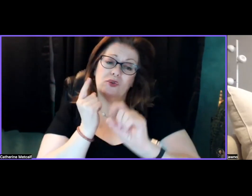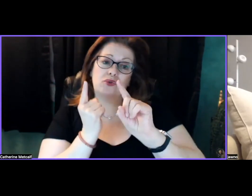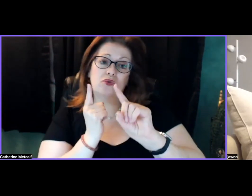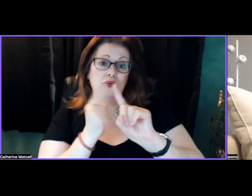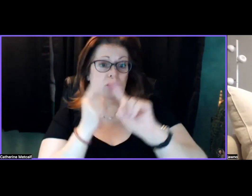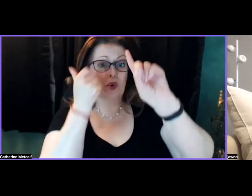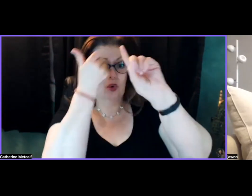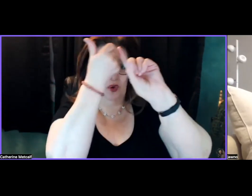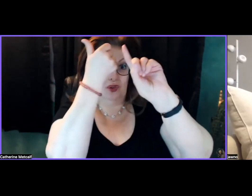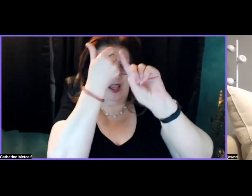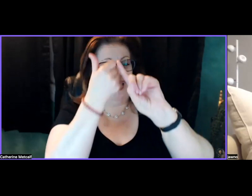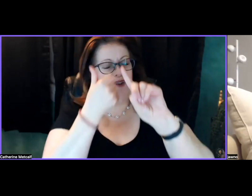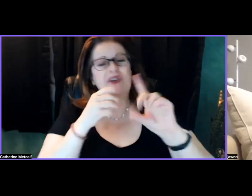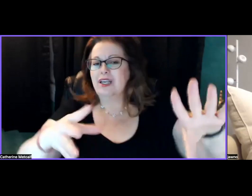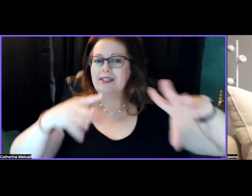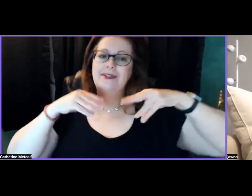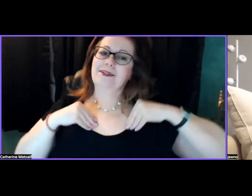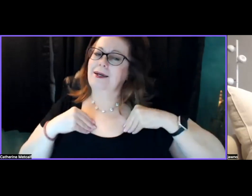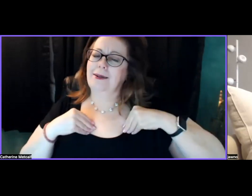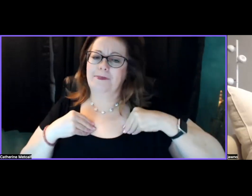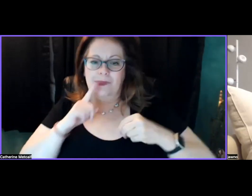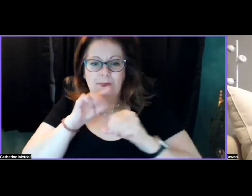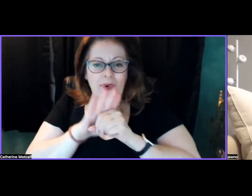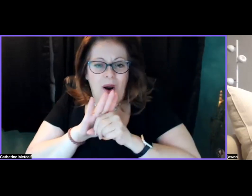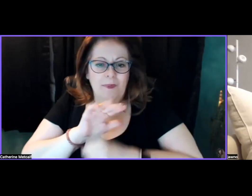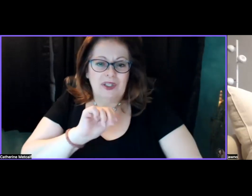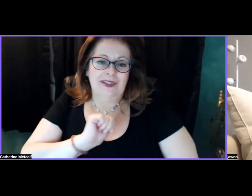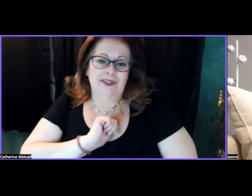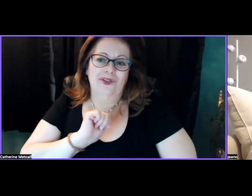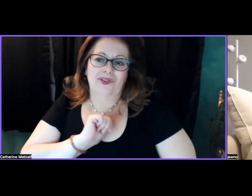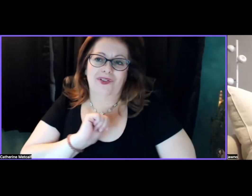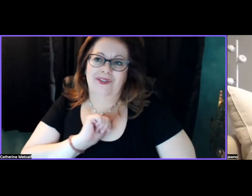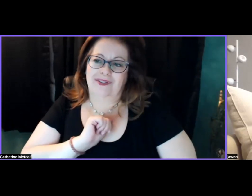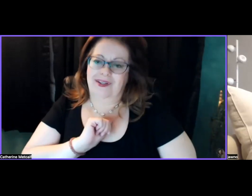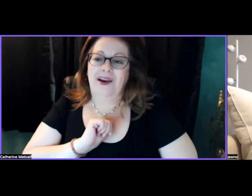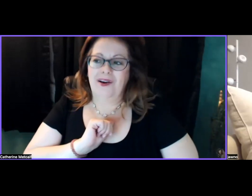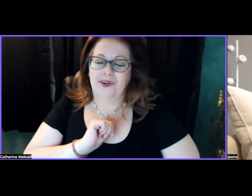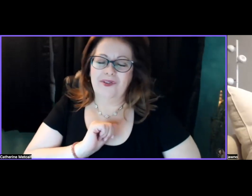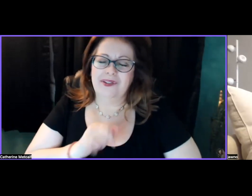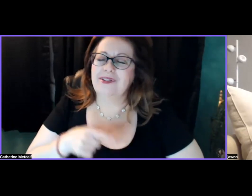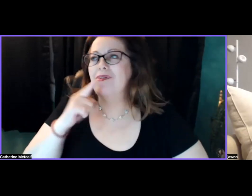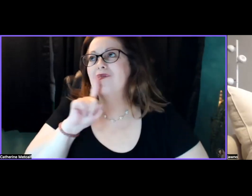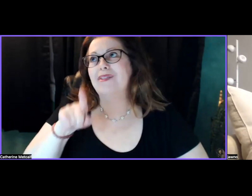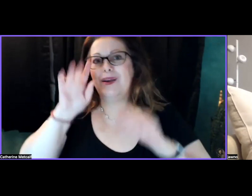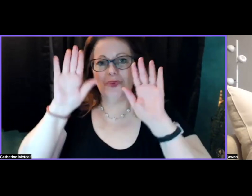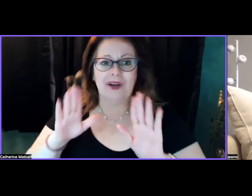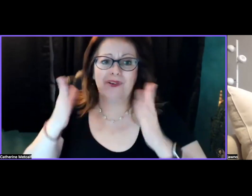ownership, and how it like moves into the water conceits and in and out of that is just so wonderful. Thank you.